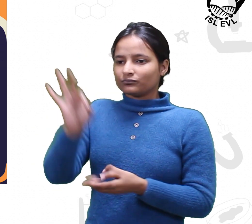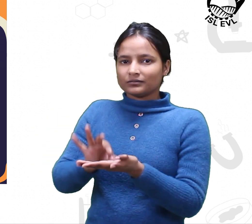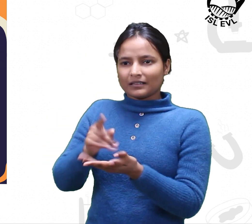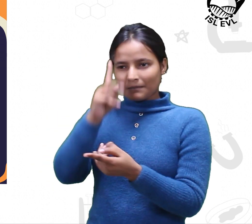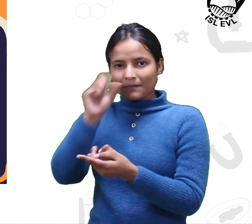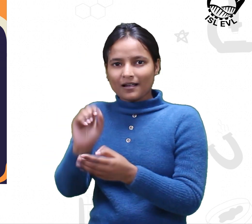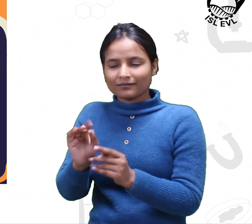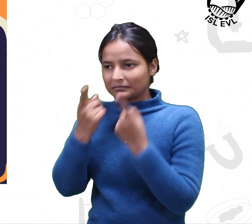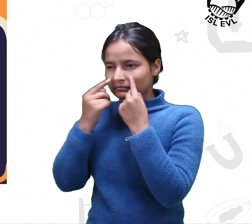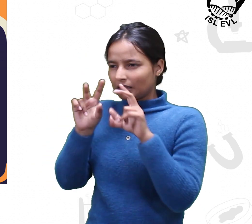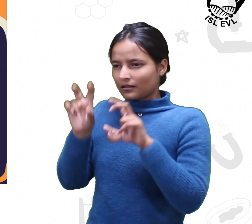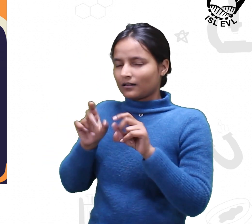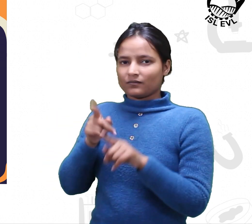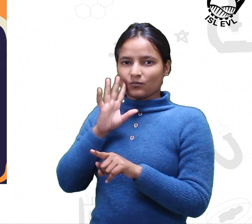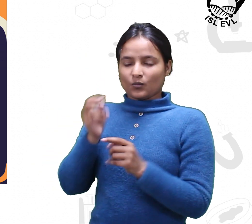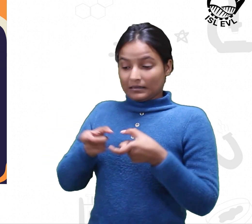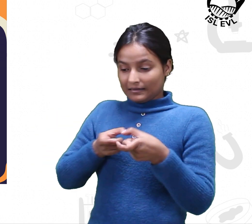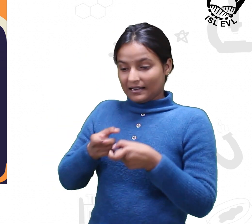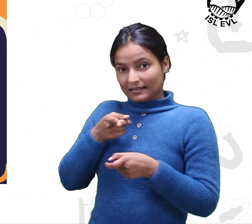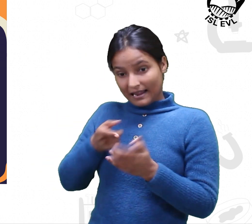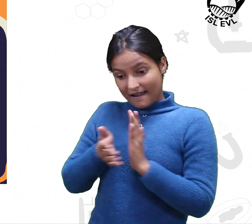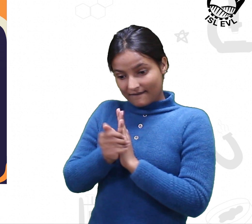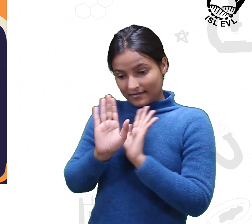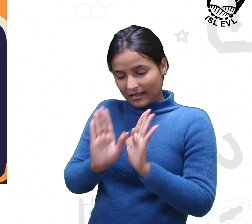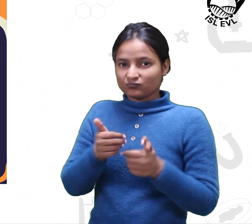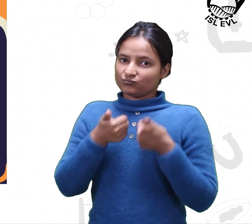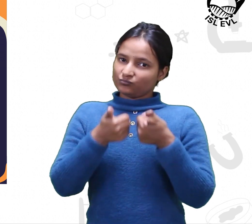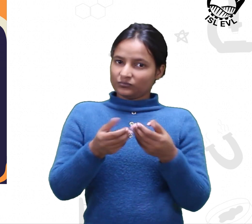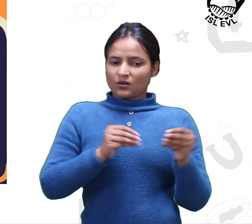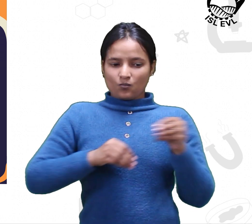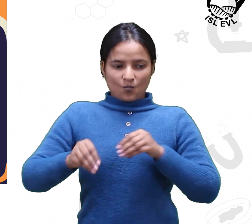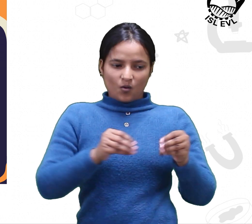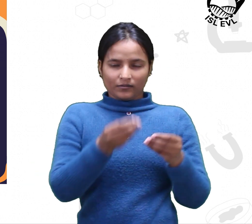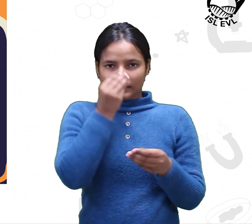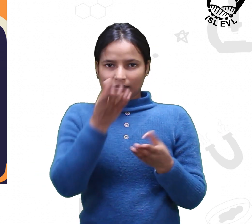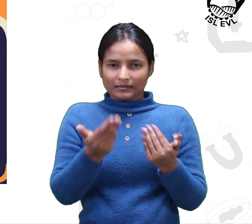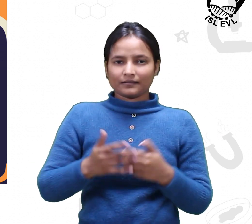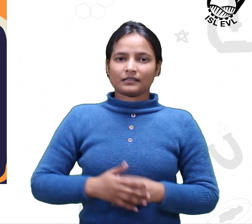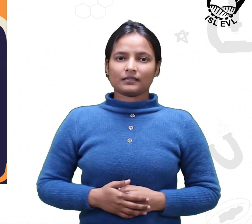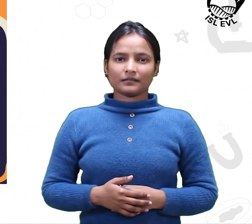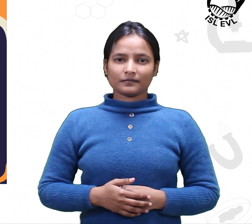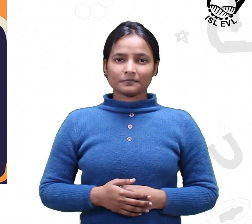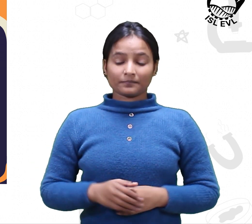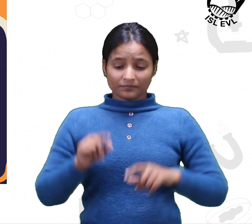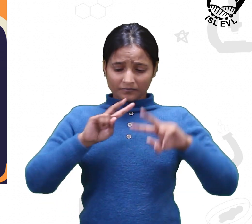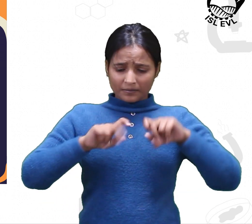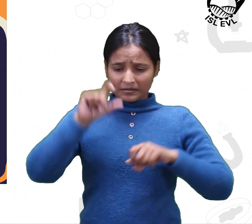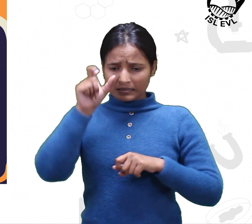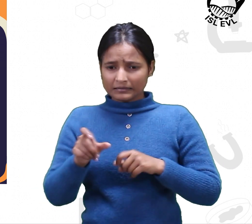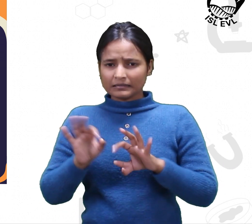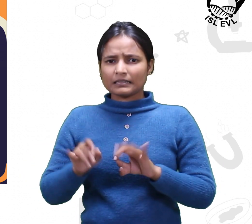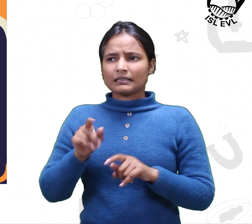die easily. So if you are gentle with your handling, if you're moving things properly, most of the experiments we do,